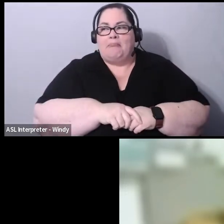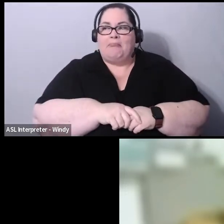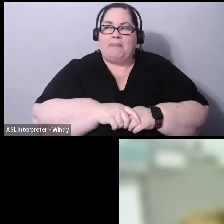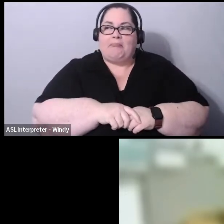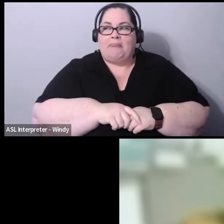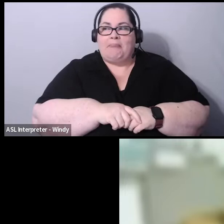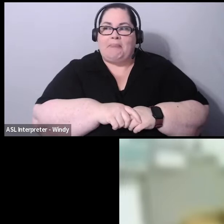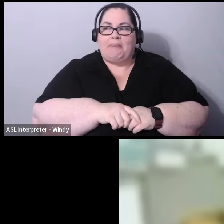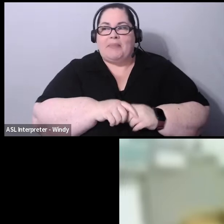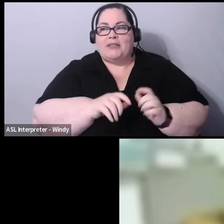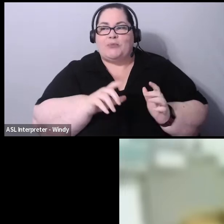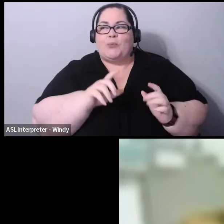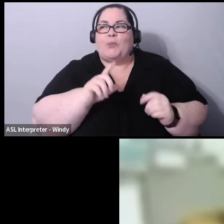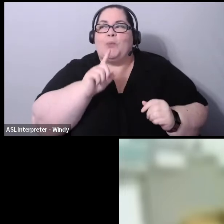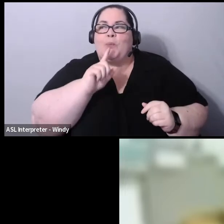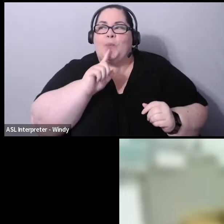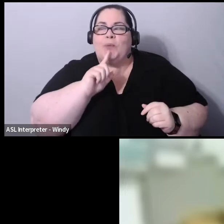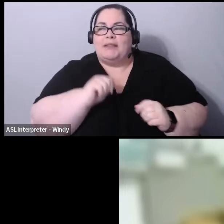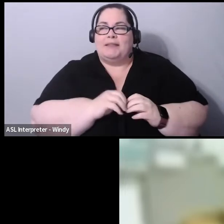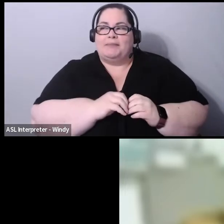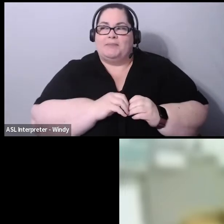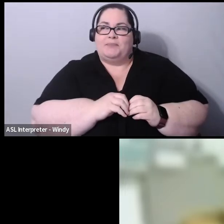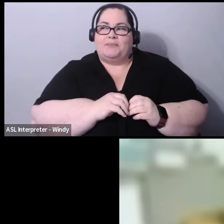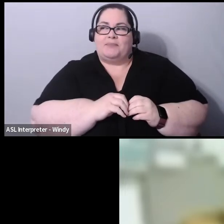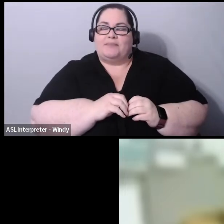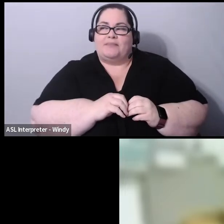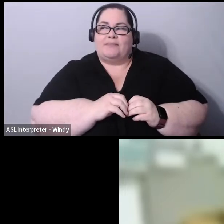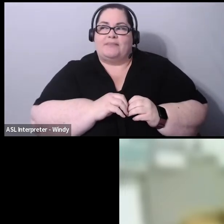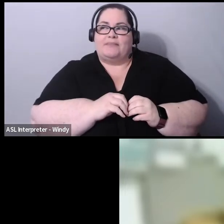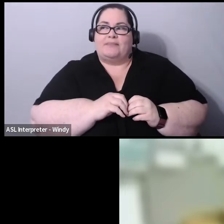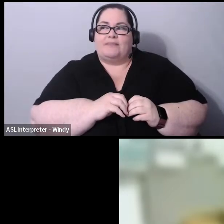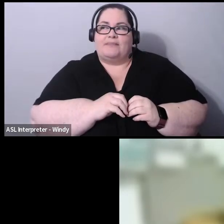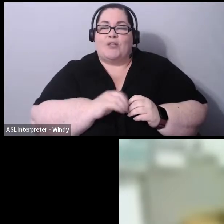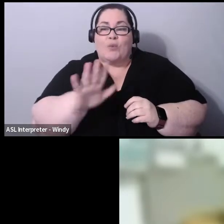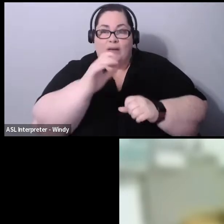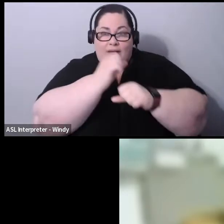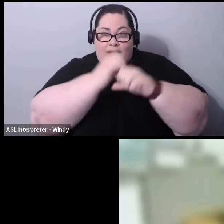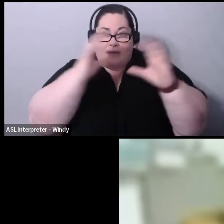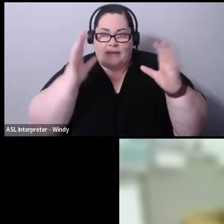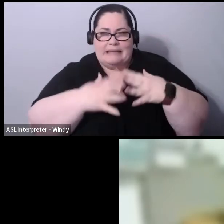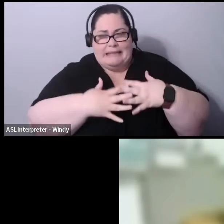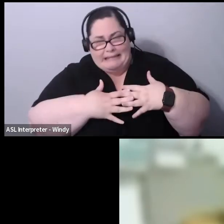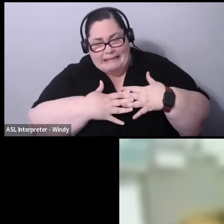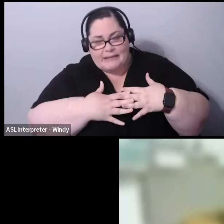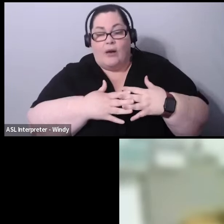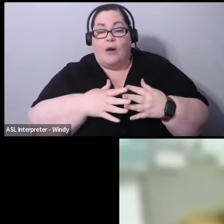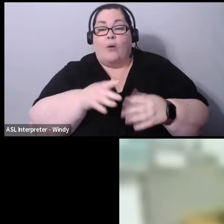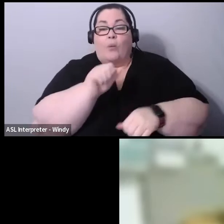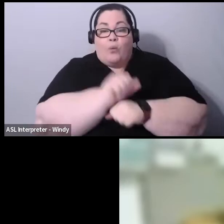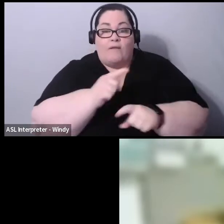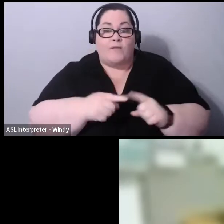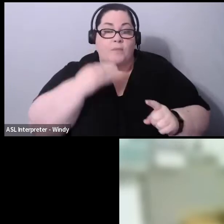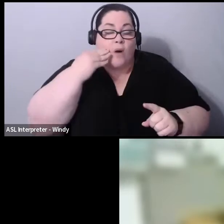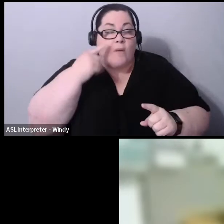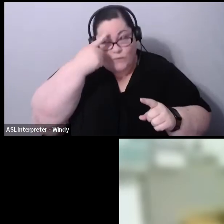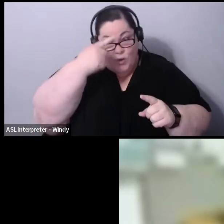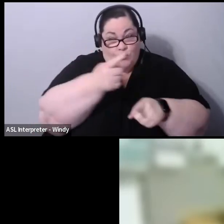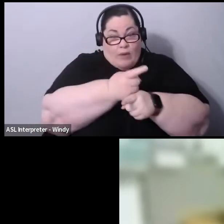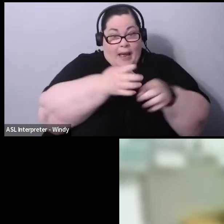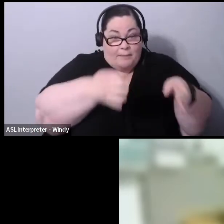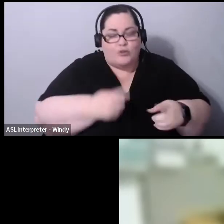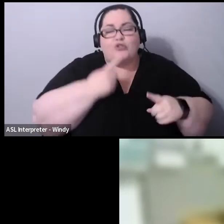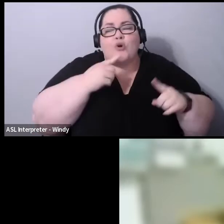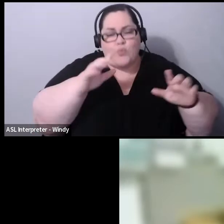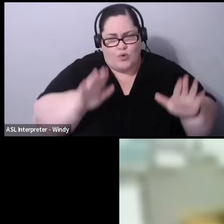gentle reality check that work from home jobs are, for the right person, a wonderful thing, but they're